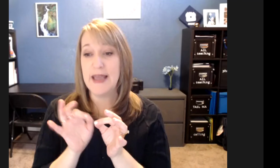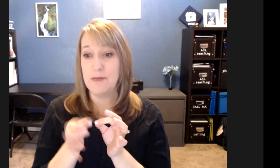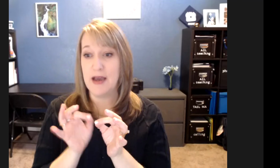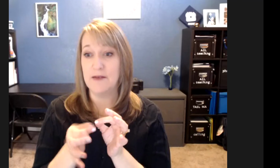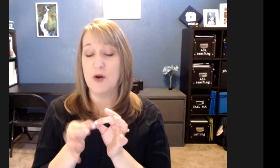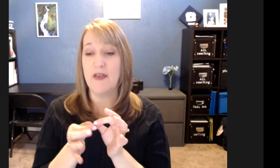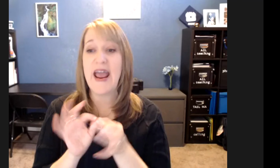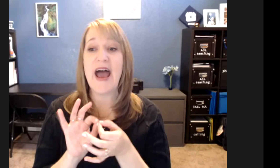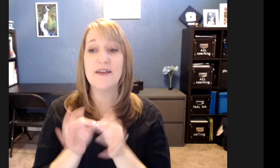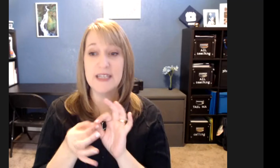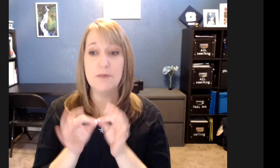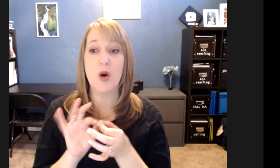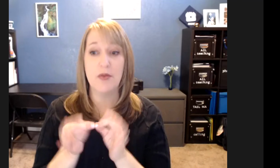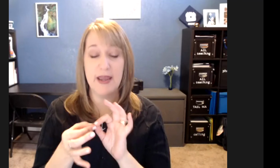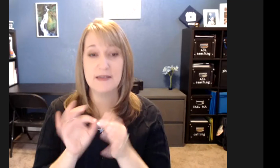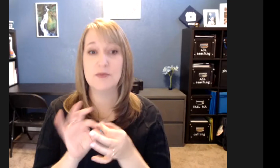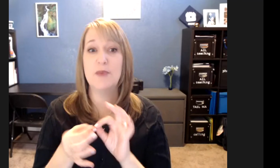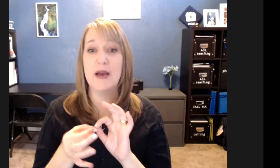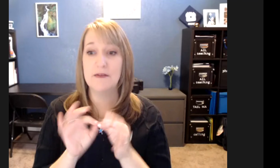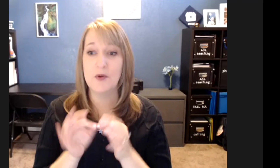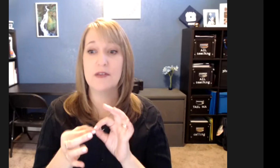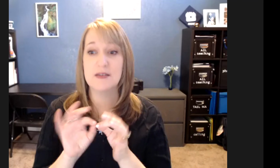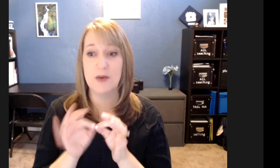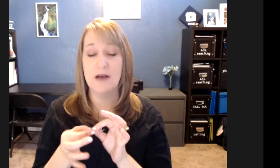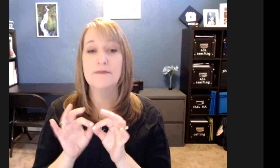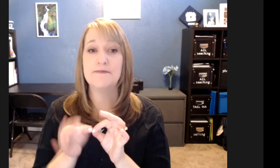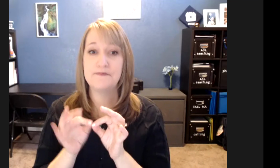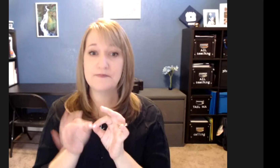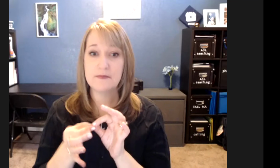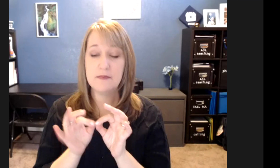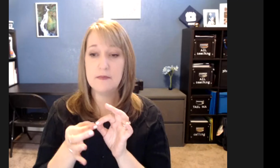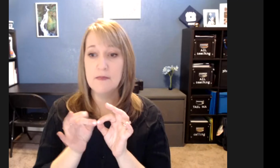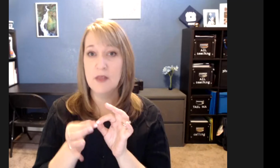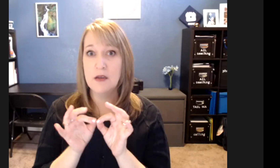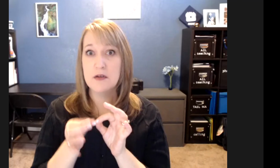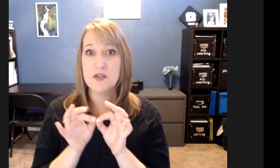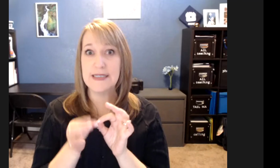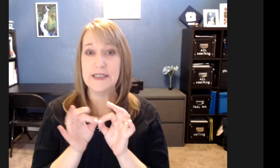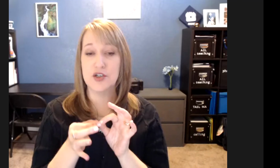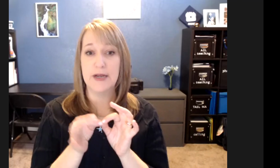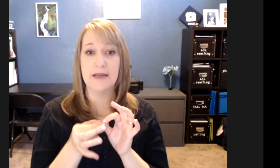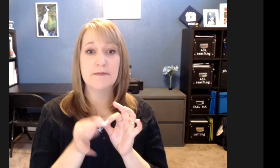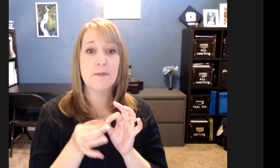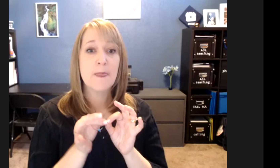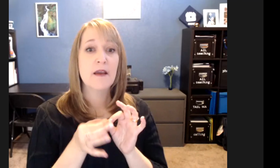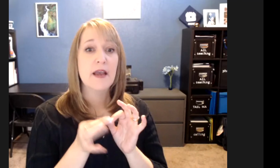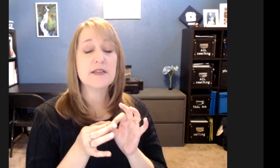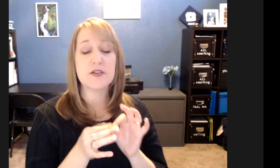hand back and forth. I have seen both hands move back and forth as well. So that's interpreting.